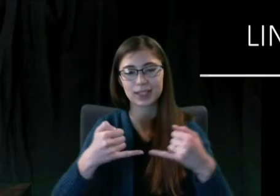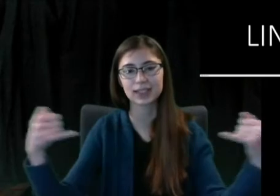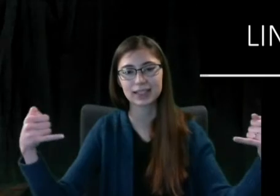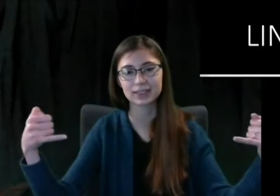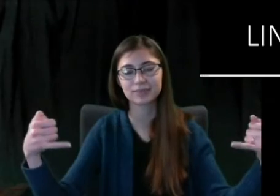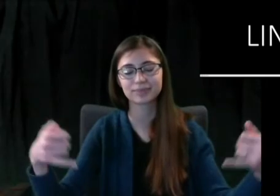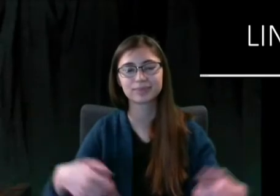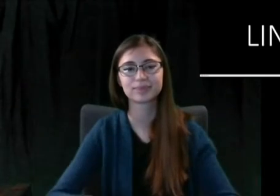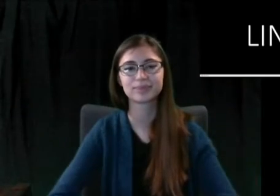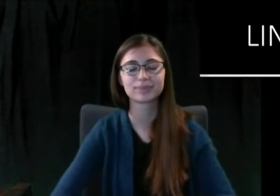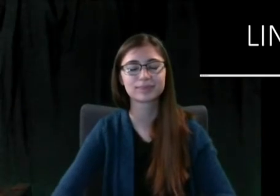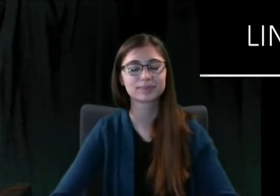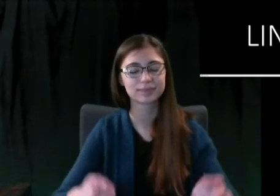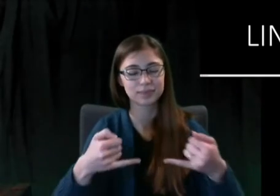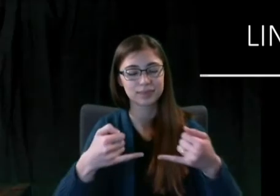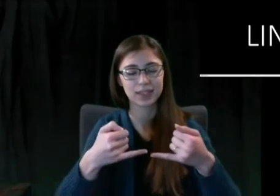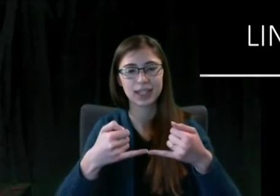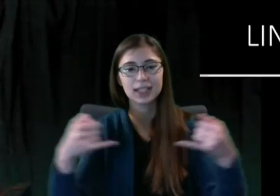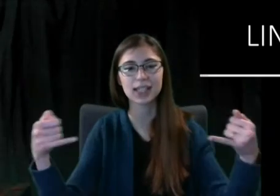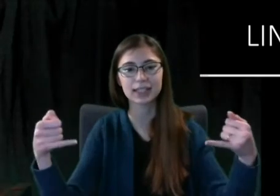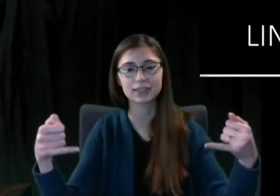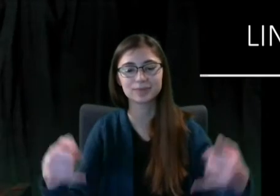Line. A line.